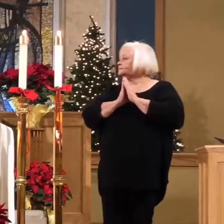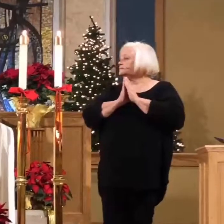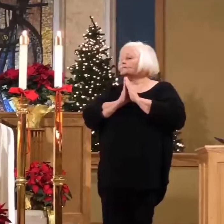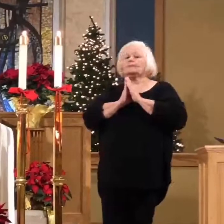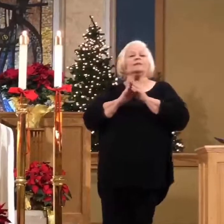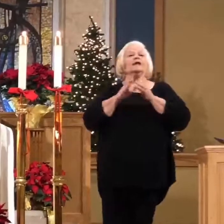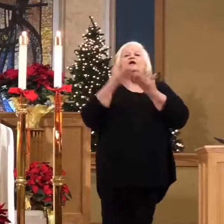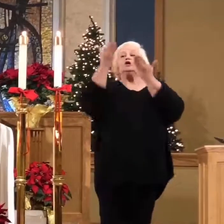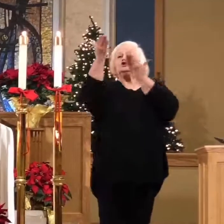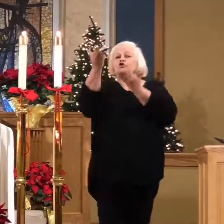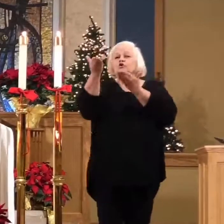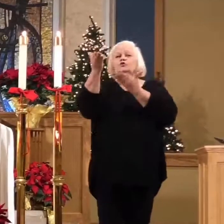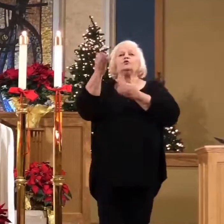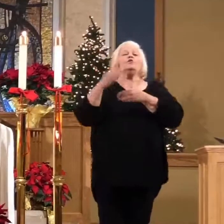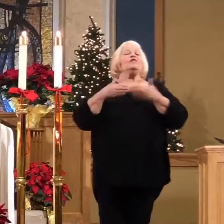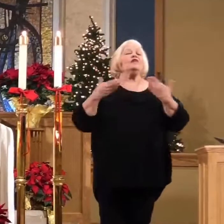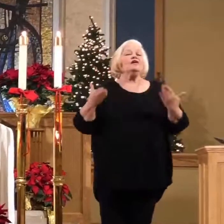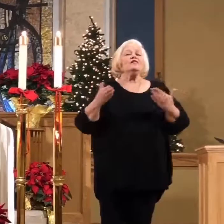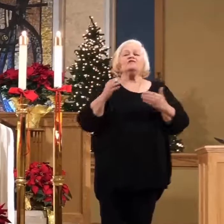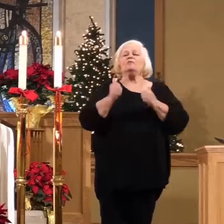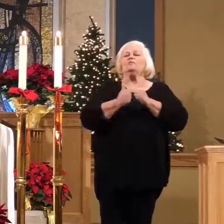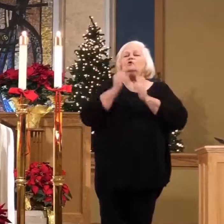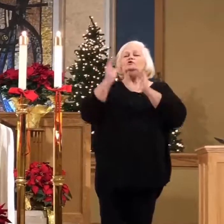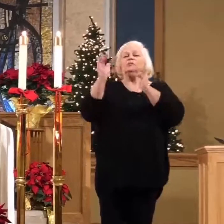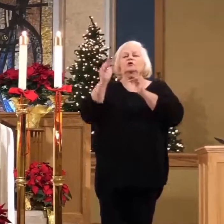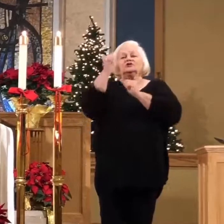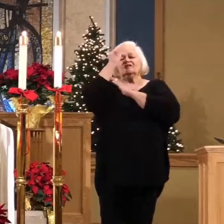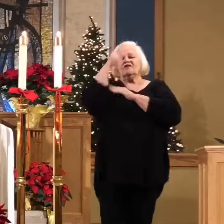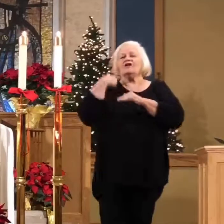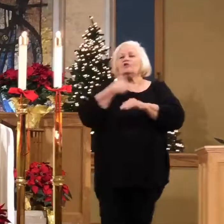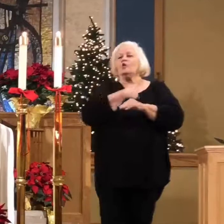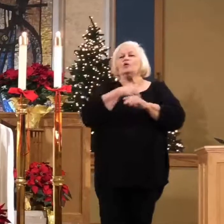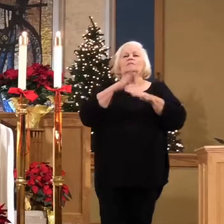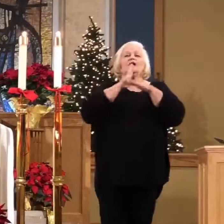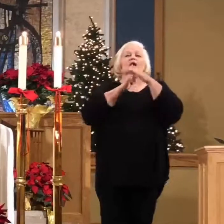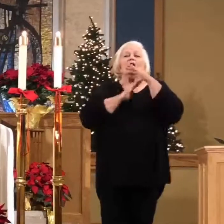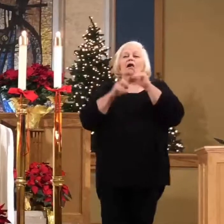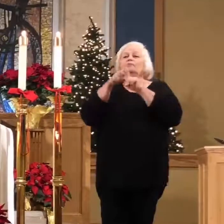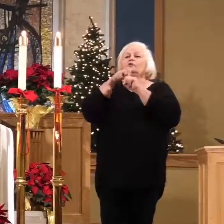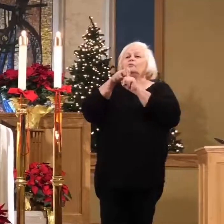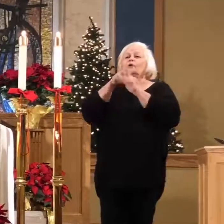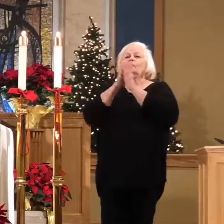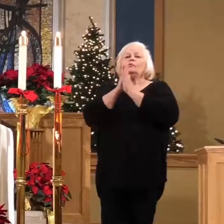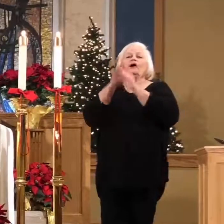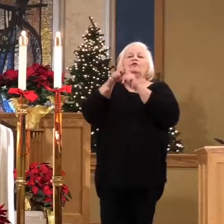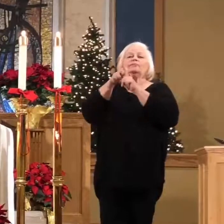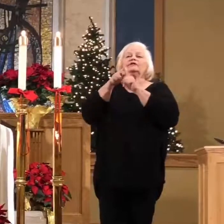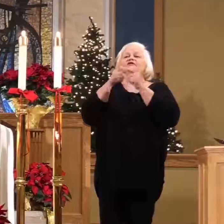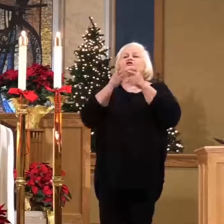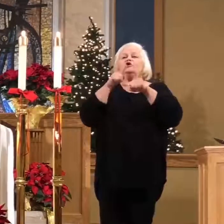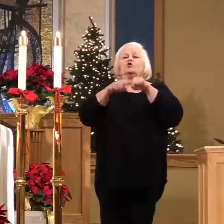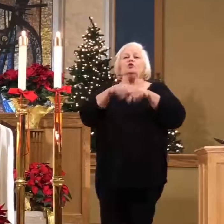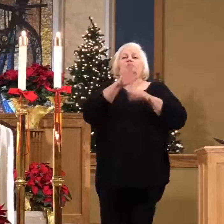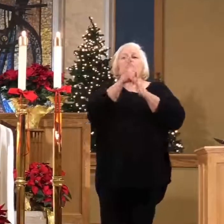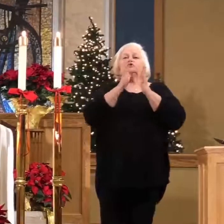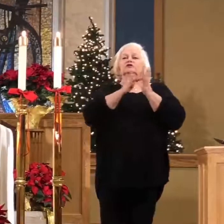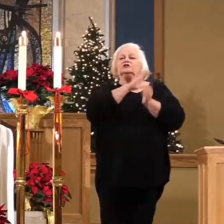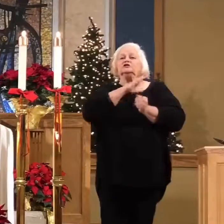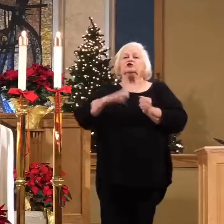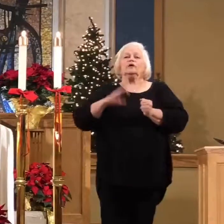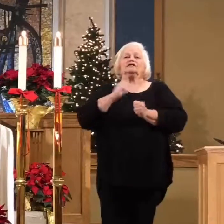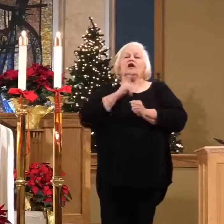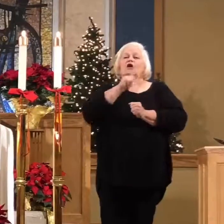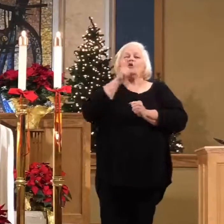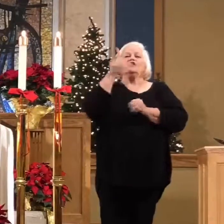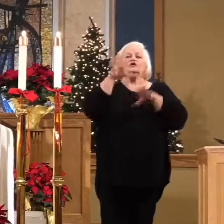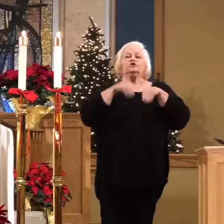To you, therefore, most merciful Father, we make humble prayer and petition through Jesus Christ, your Son, our Lord, that you accept and